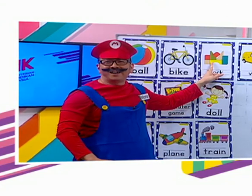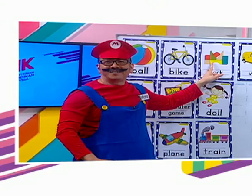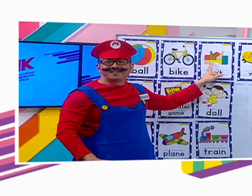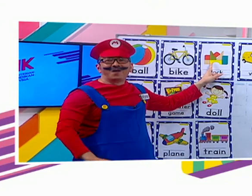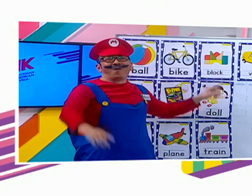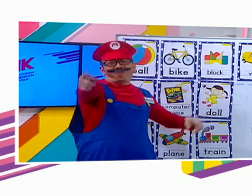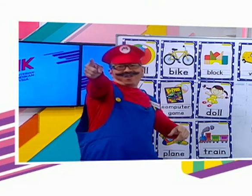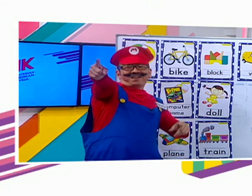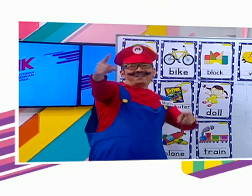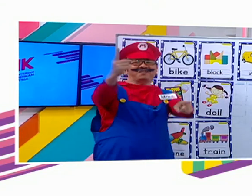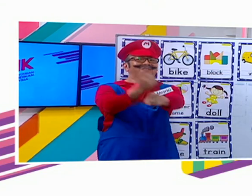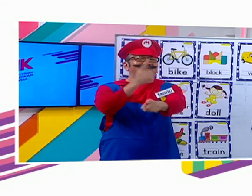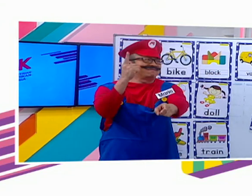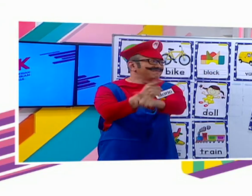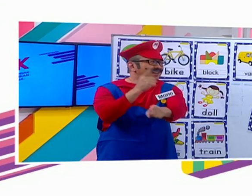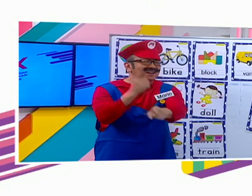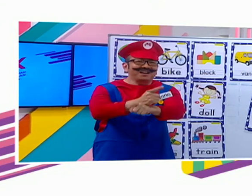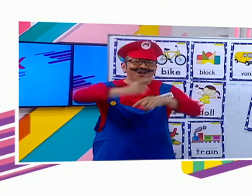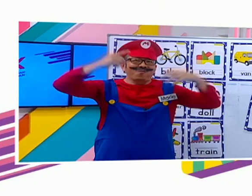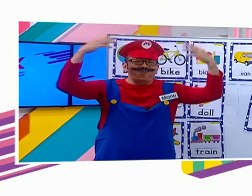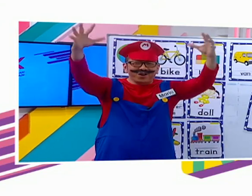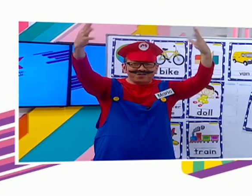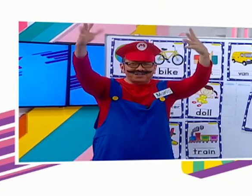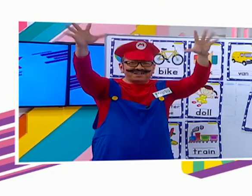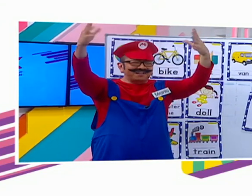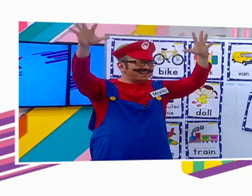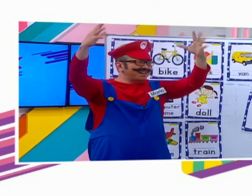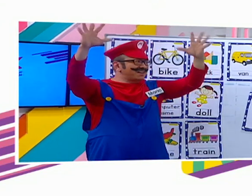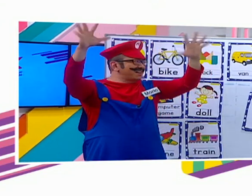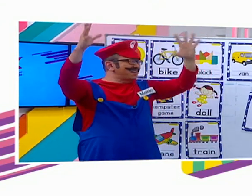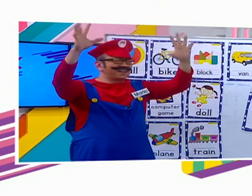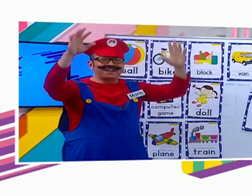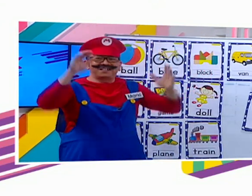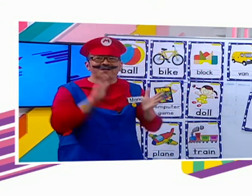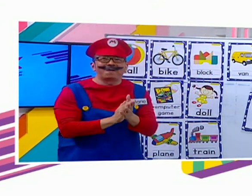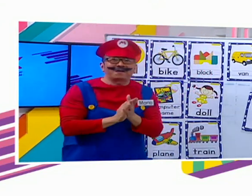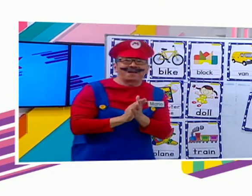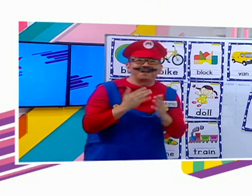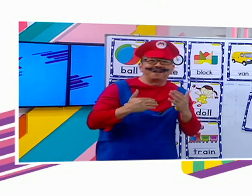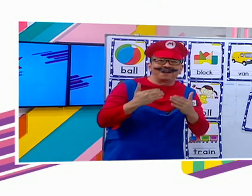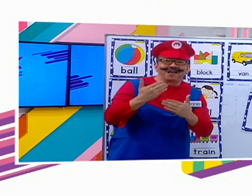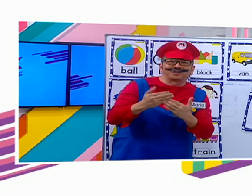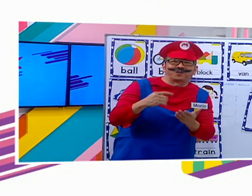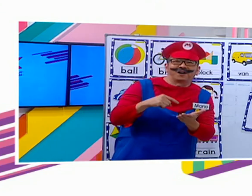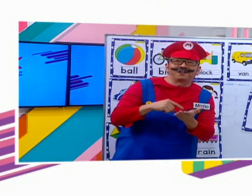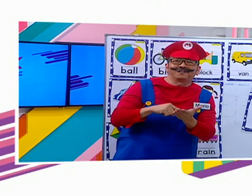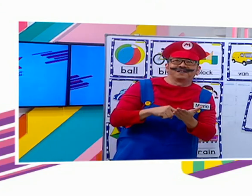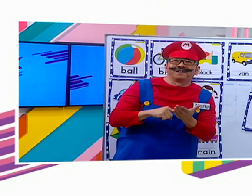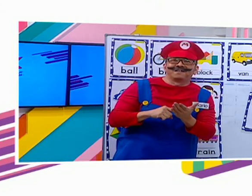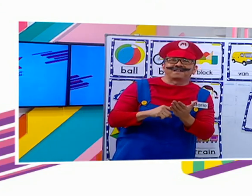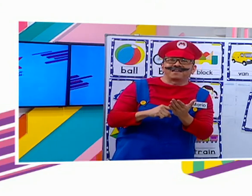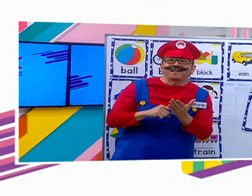What's that? Right, correct. Well done. Okay, the next